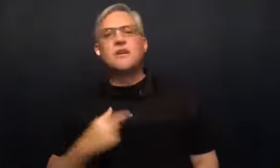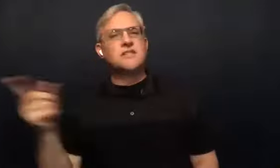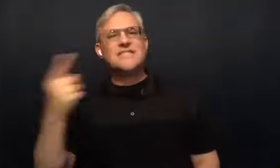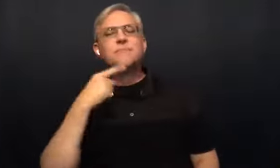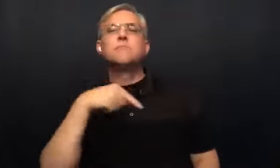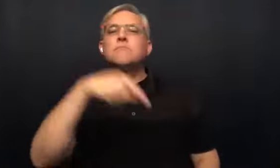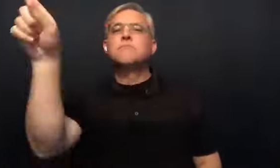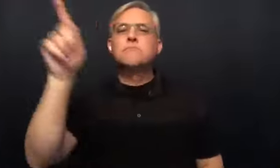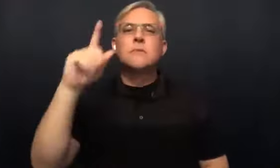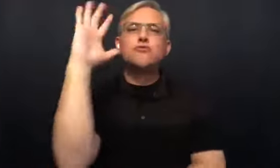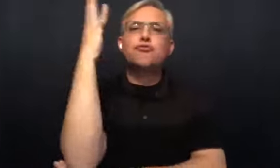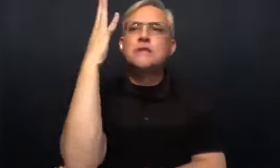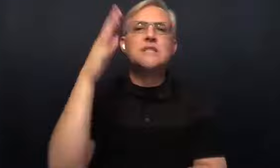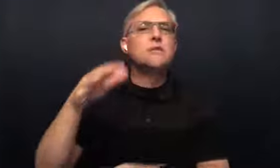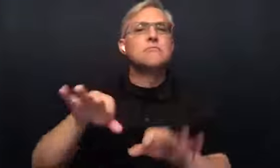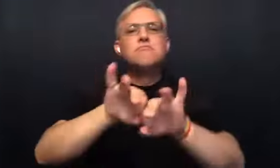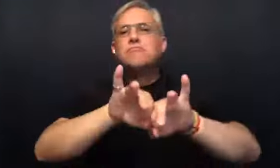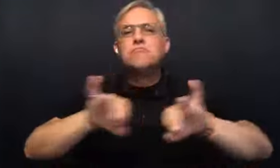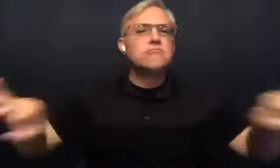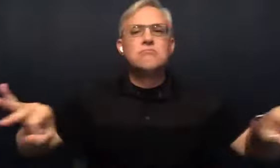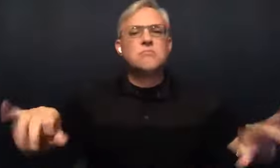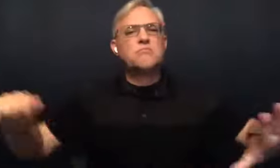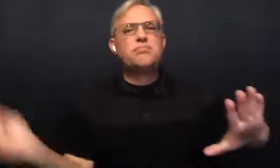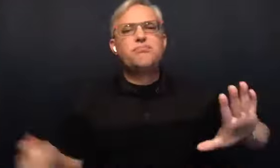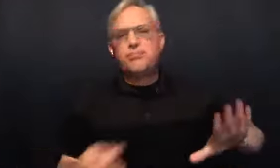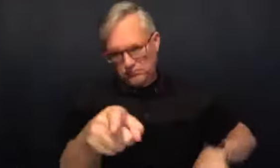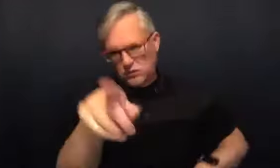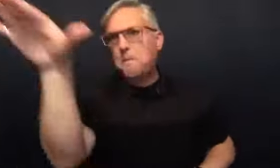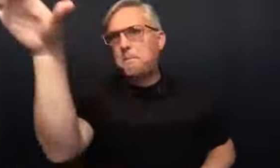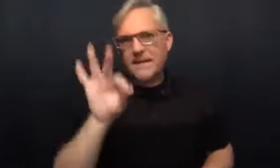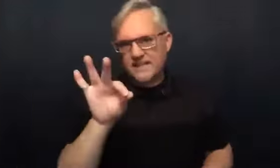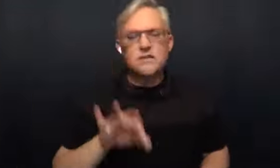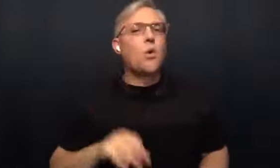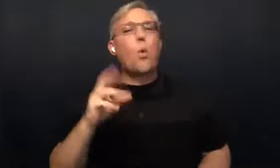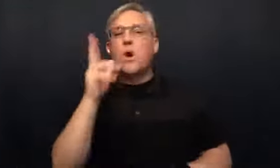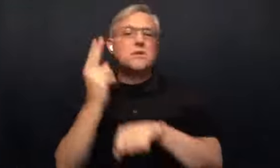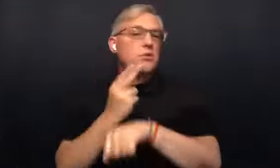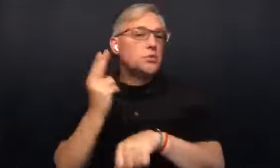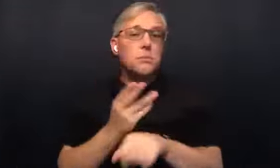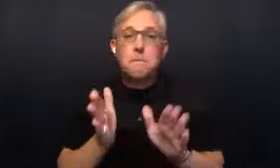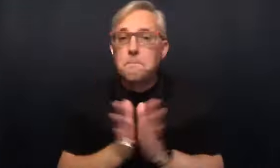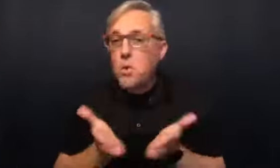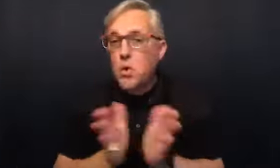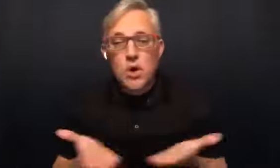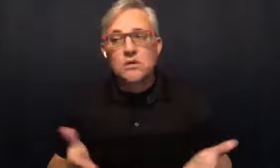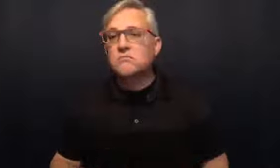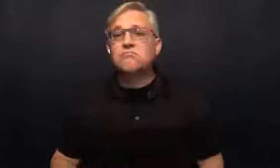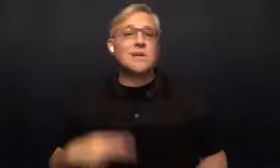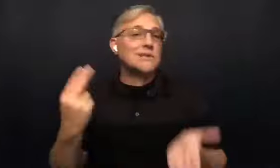with. She would break things on you. She would hit you with a spoon, a book, a belt, a tree branch, whatever it was. She would just hit you